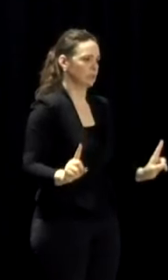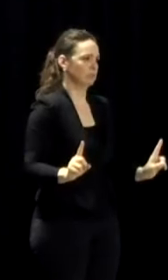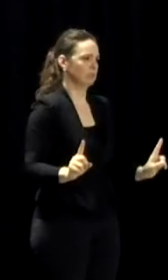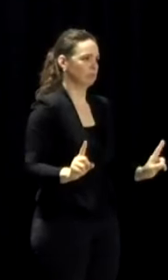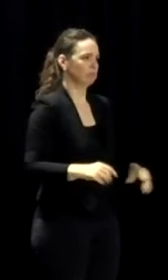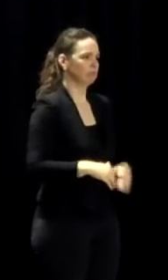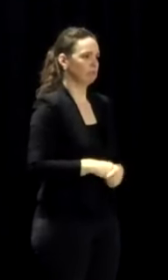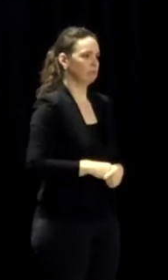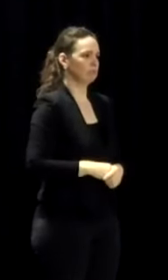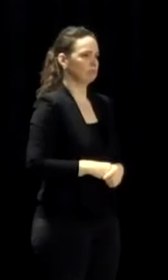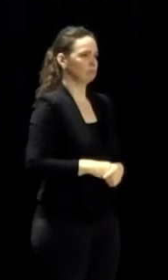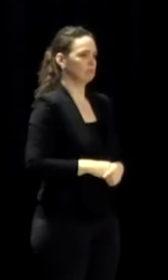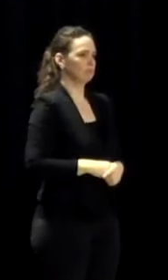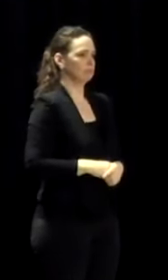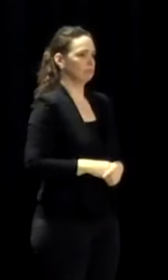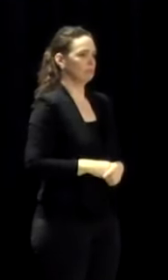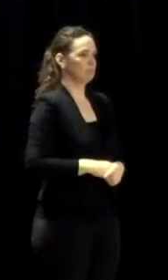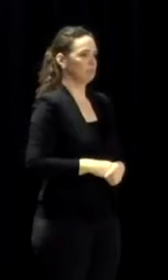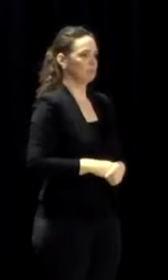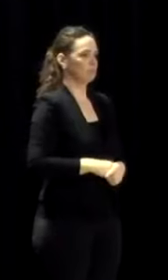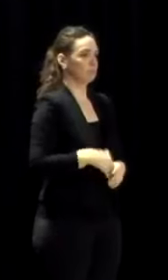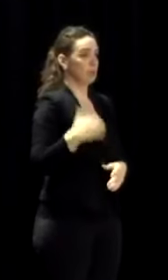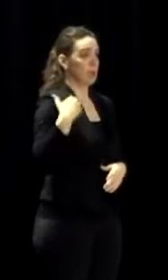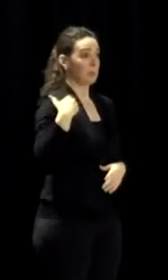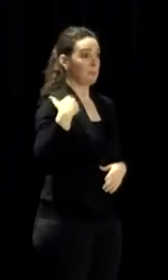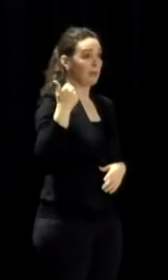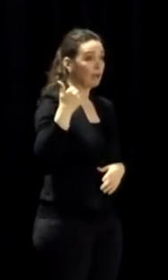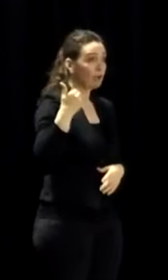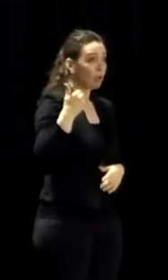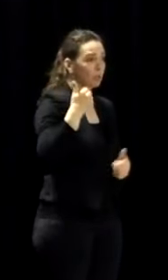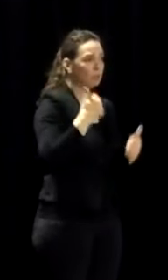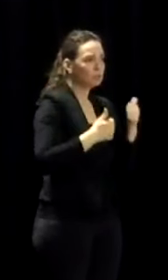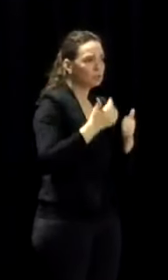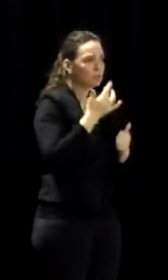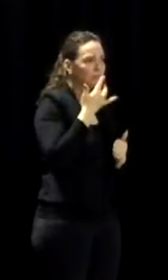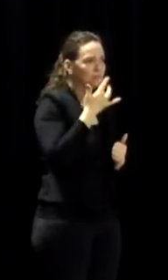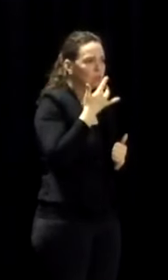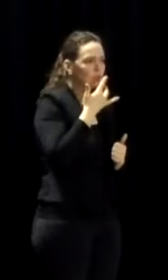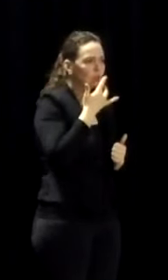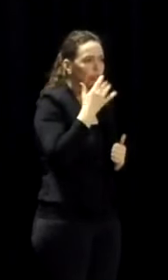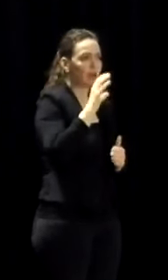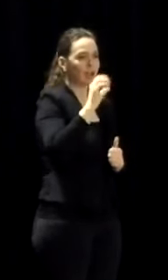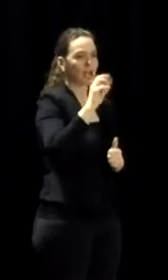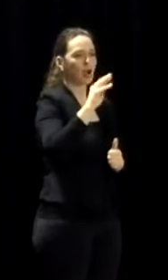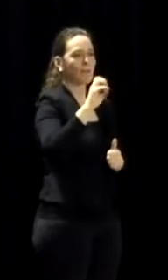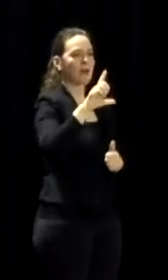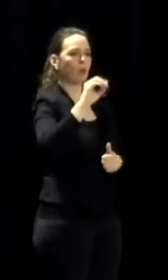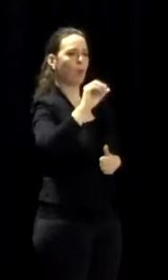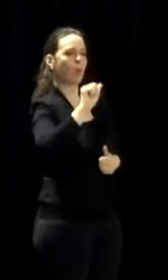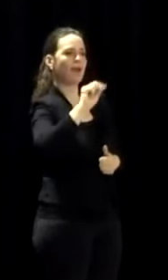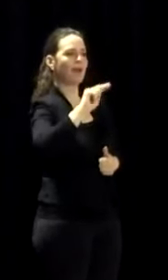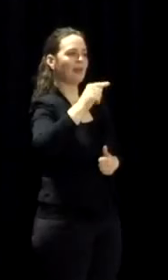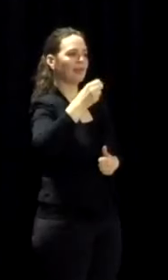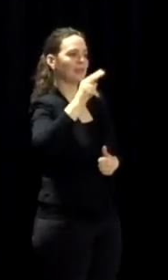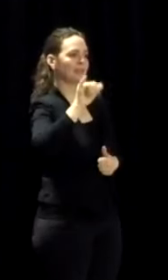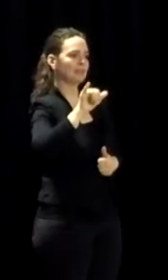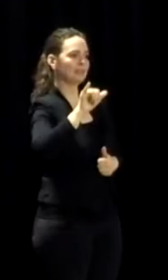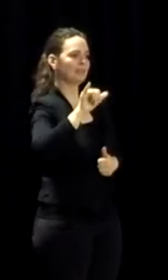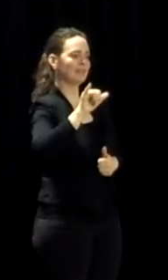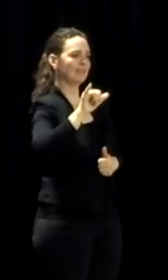Ooh. Carmelo Anthony. Oh, Even better. Homer. Even better.